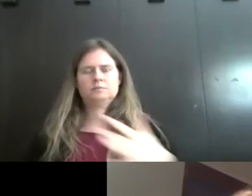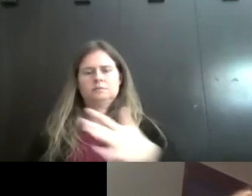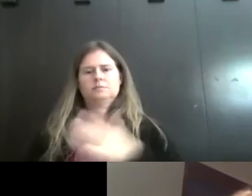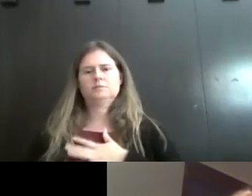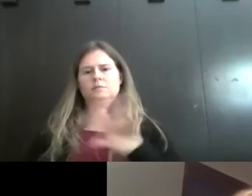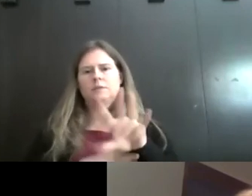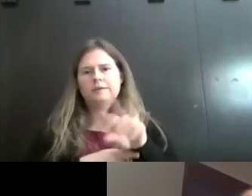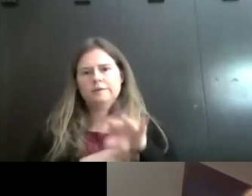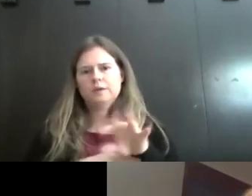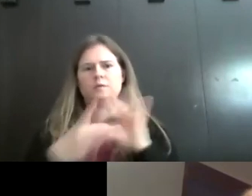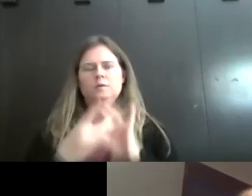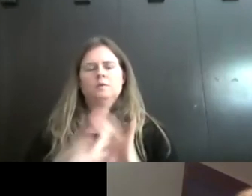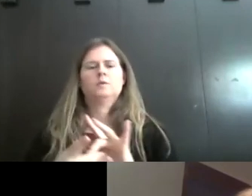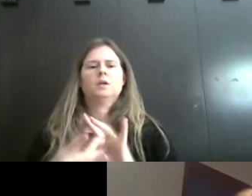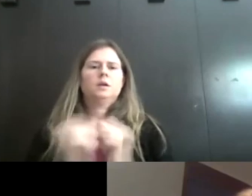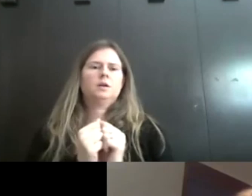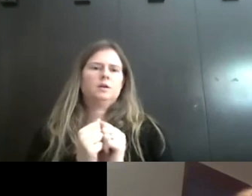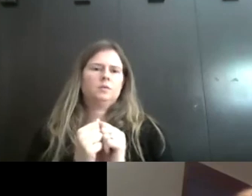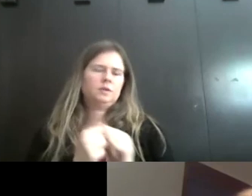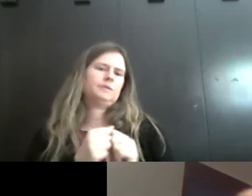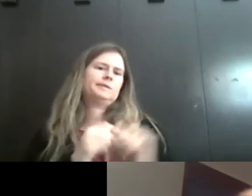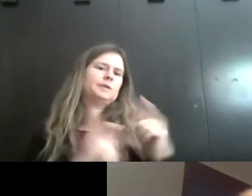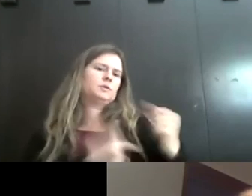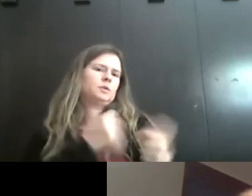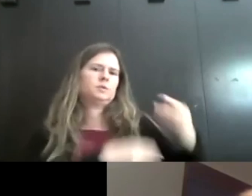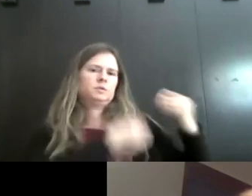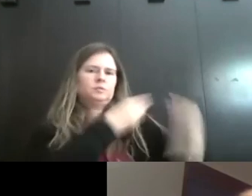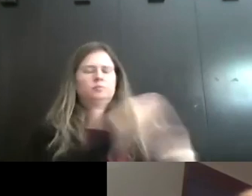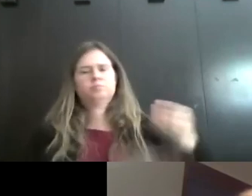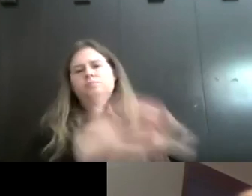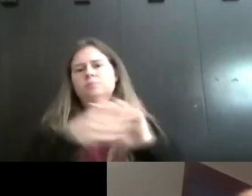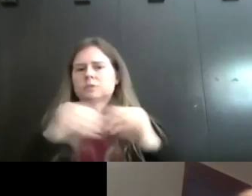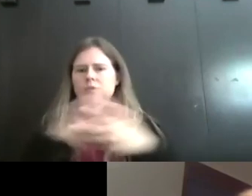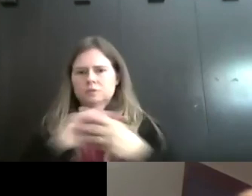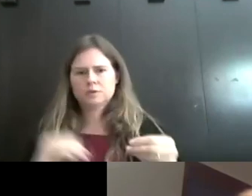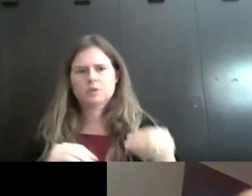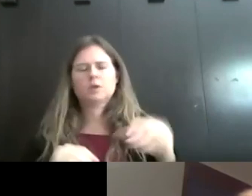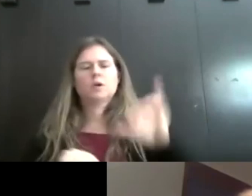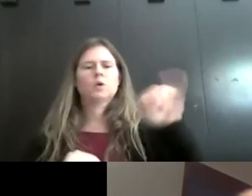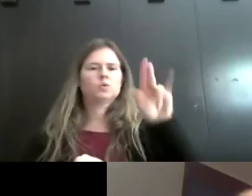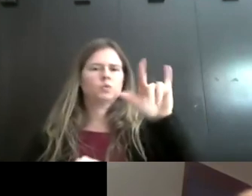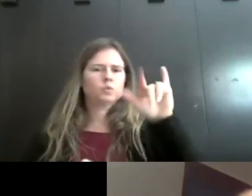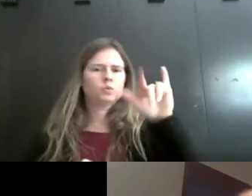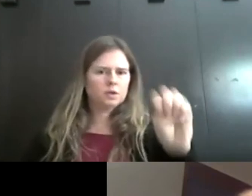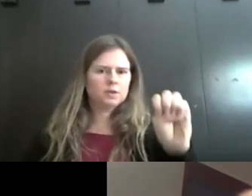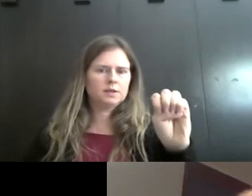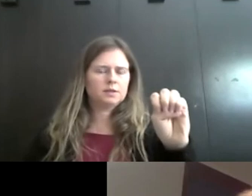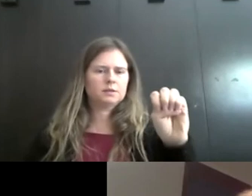legends. Julie Tumamite, who's a wonderful storyteller from the Ventura, Ohio area, and her